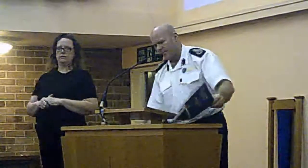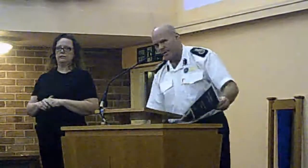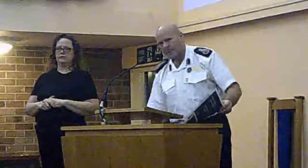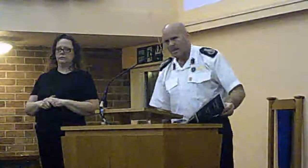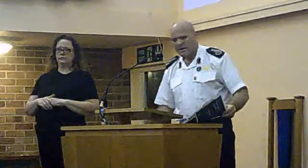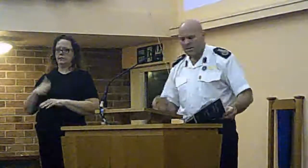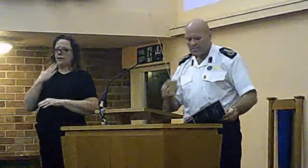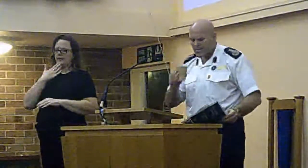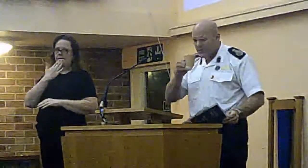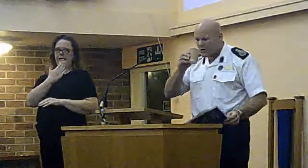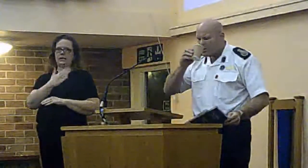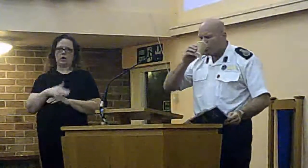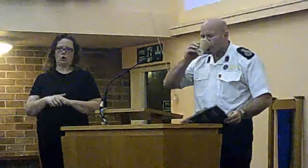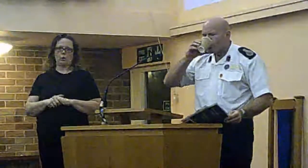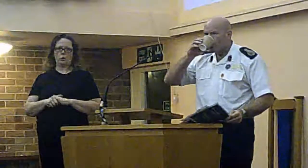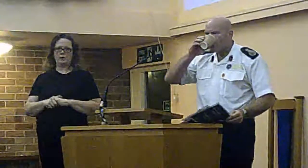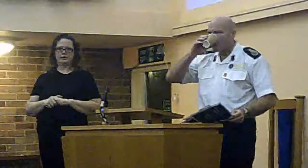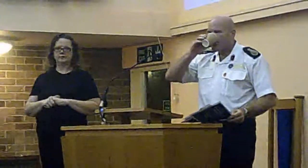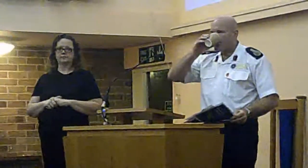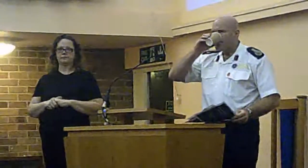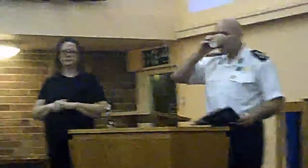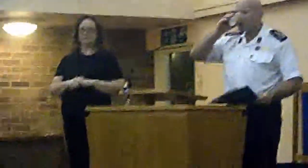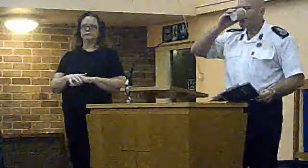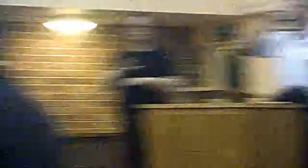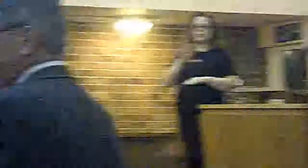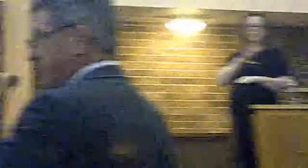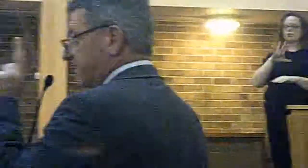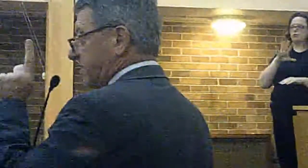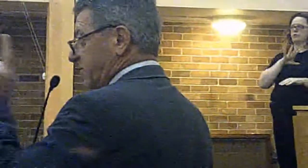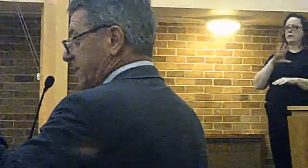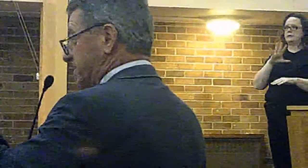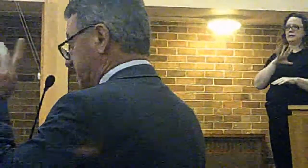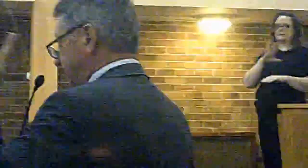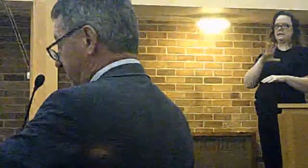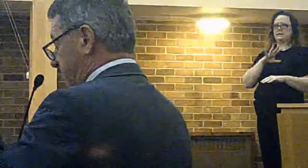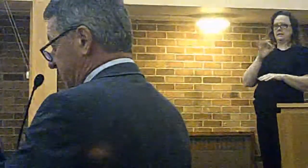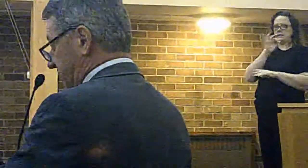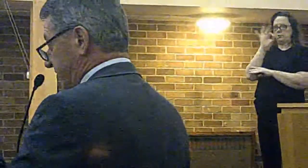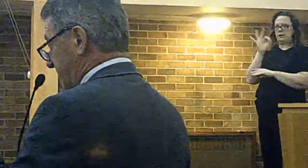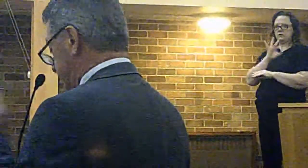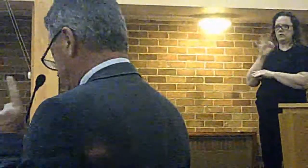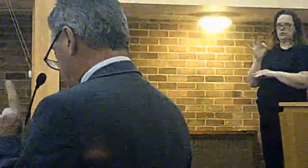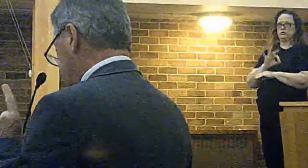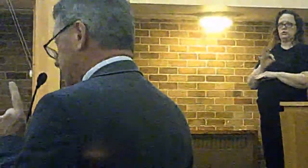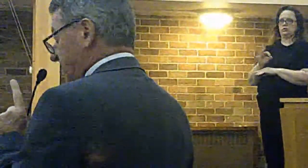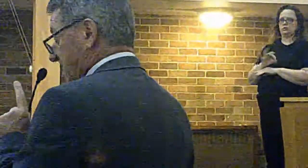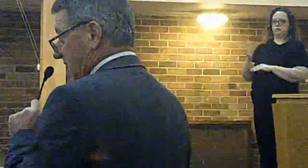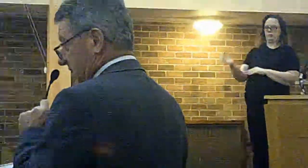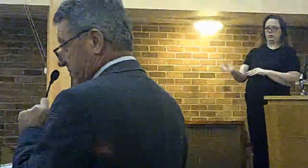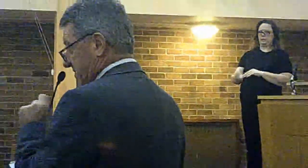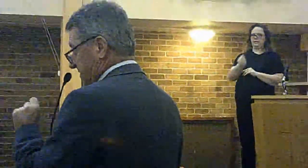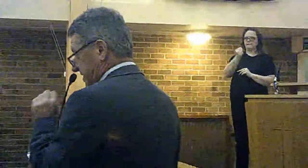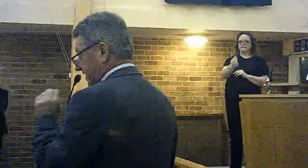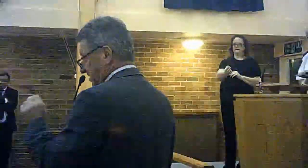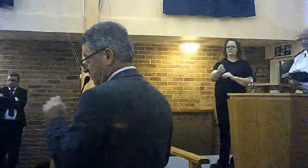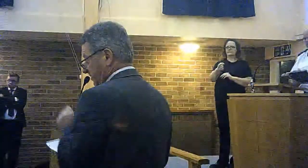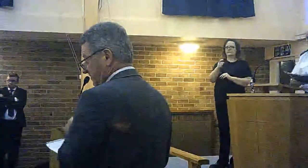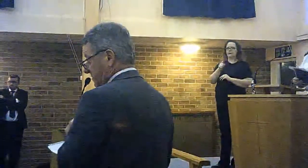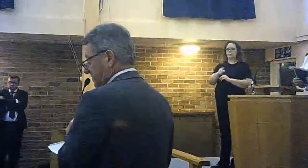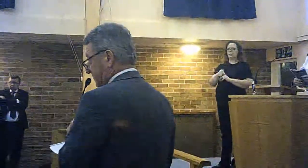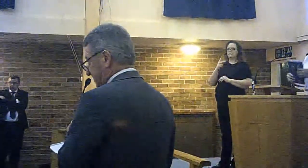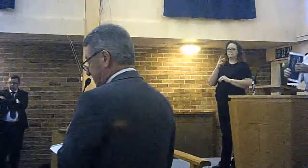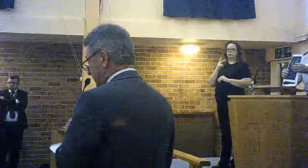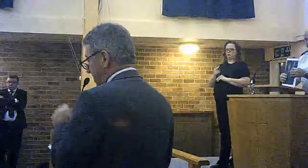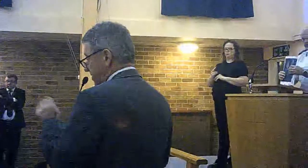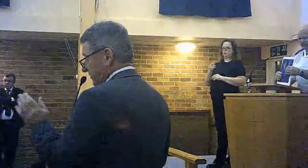you, Ben. I've already received a number of questions from the other room, so I'm going to take a couple of